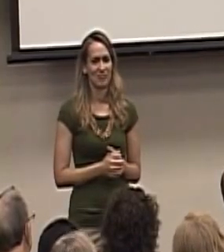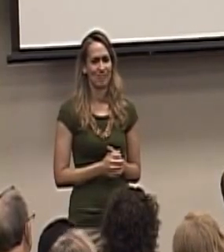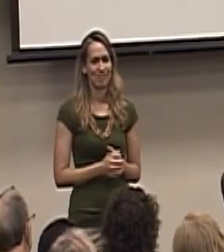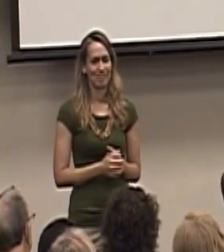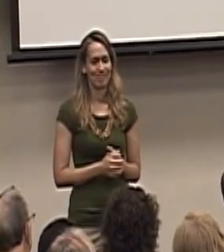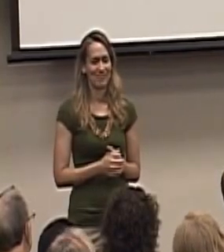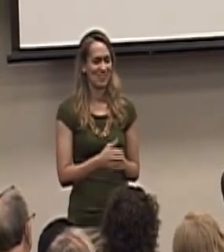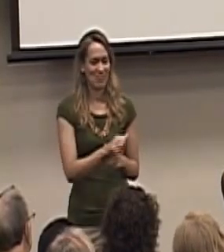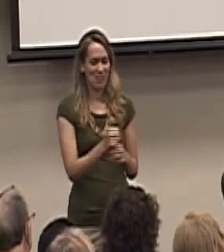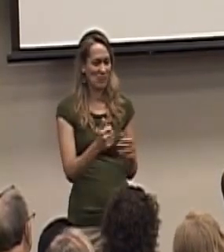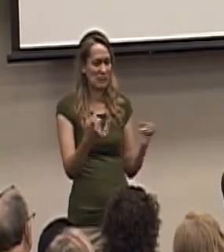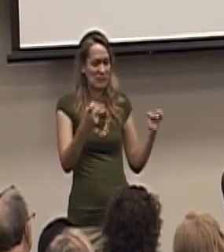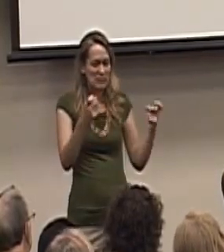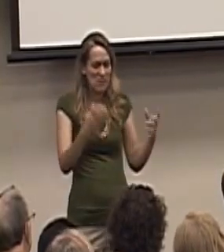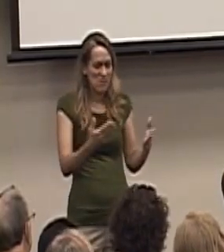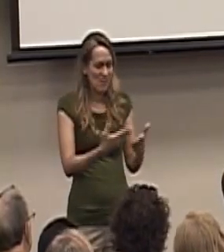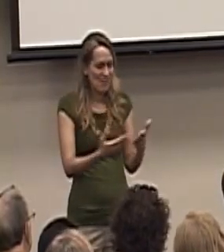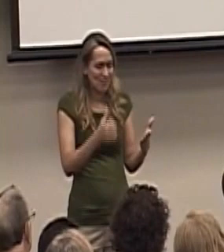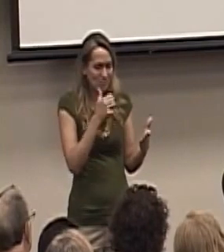sinful things that are just not of me.